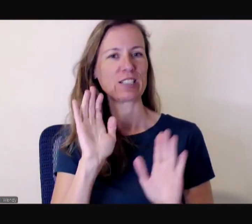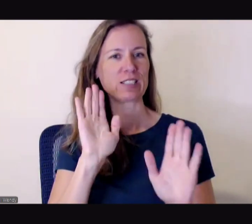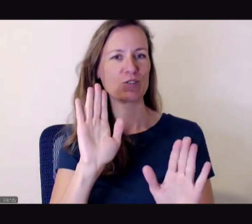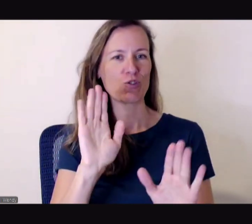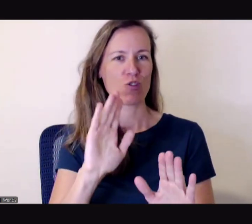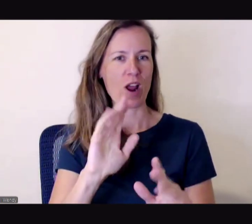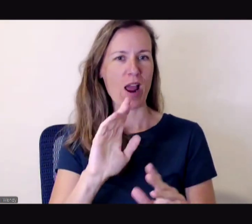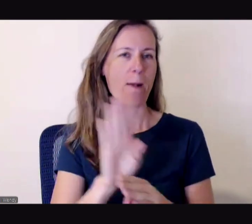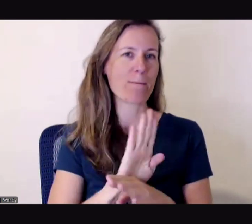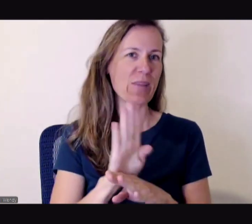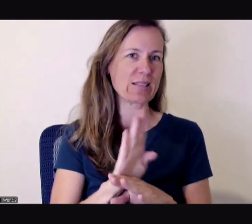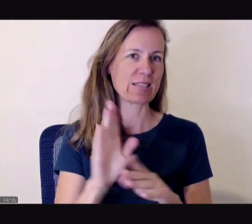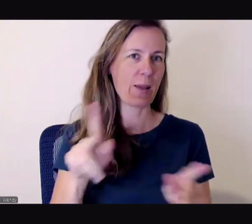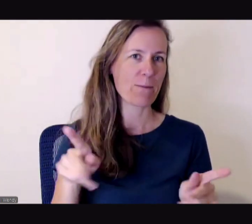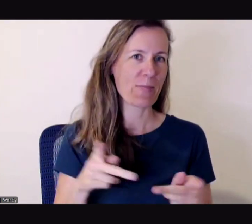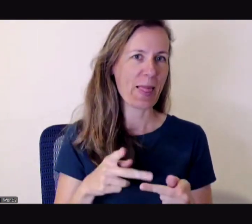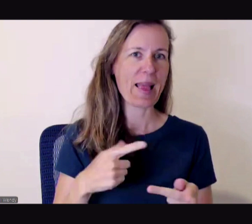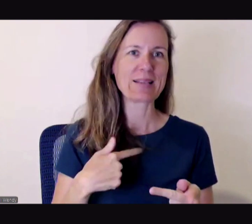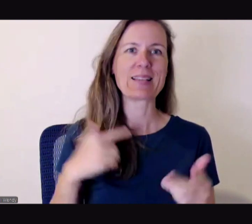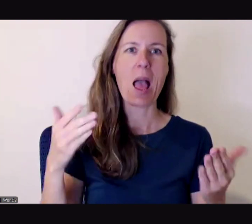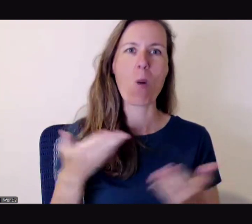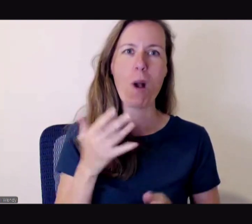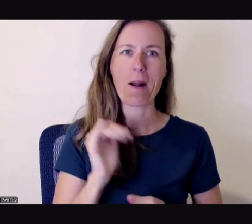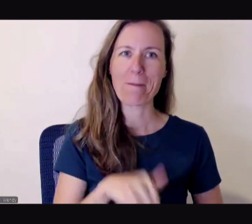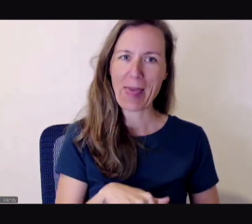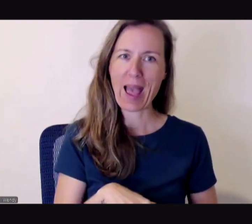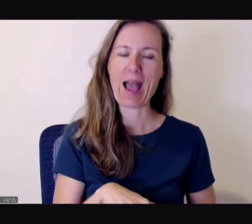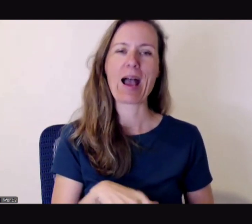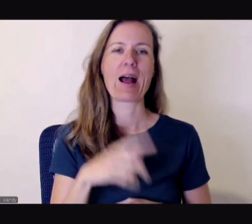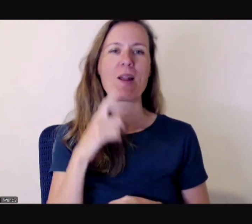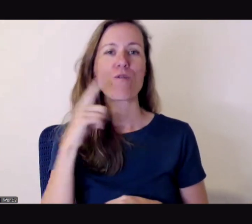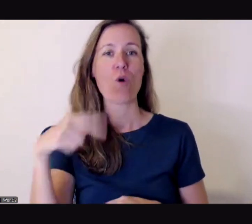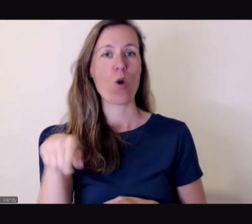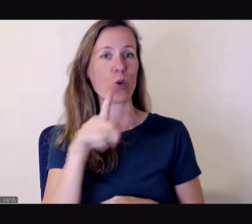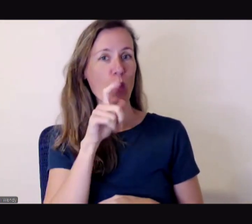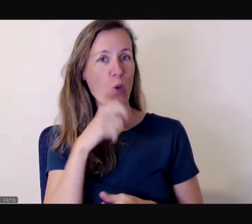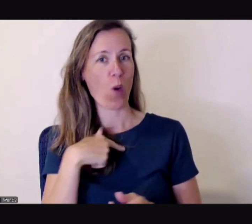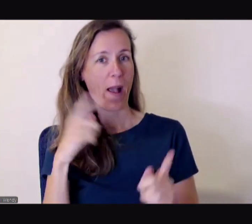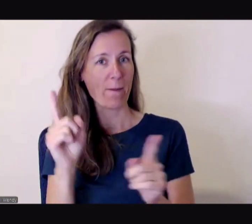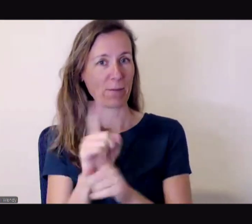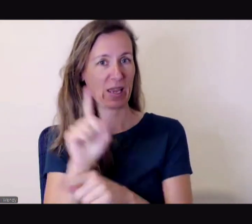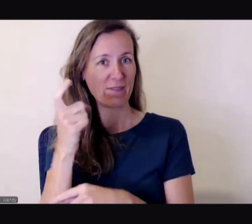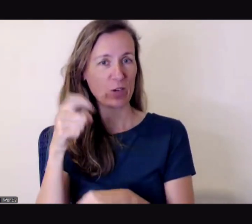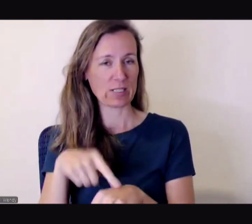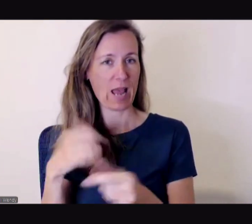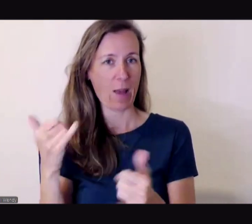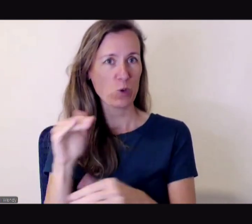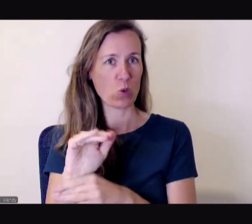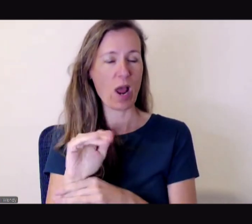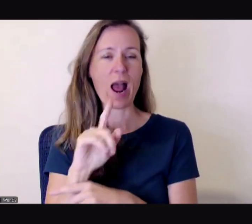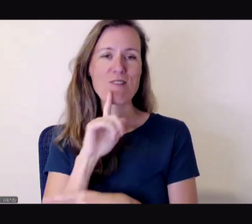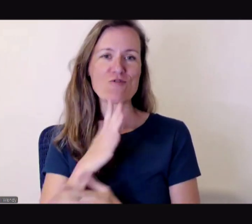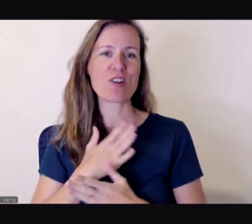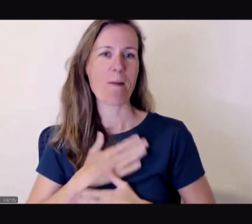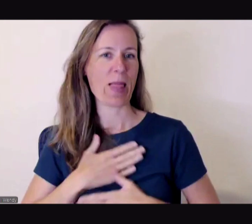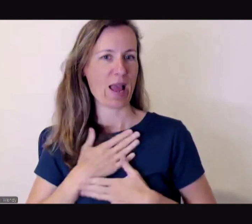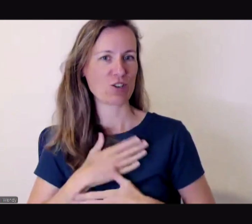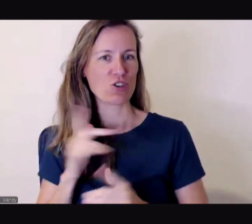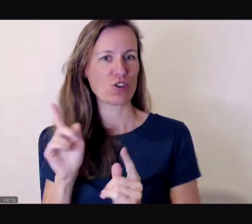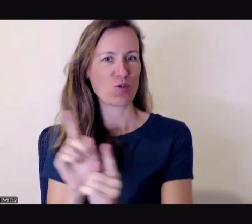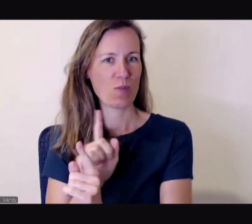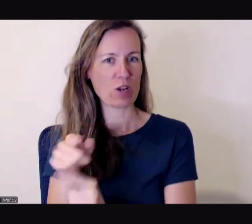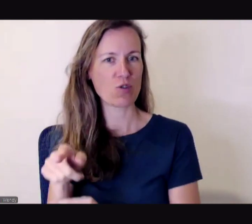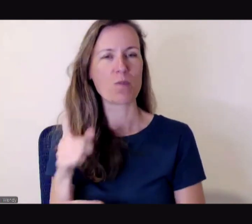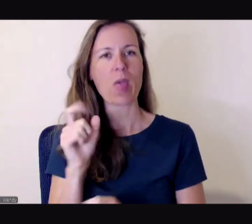those who I'm just meeting tonight, it's a pleasure. I worked for Prince George's County government for